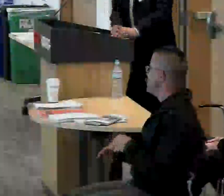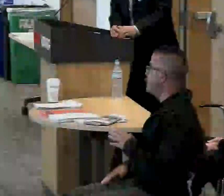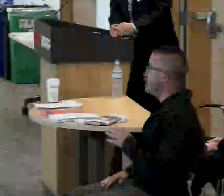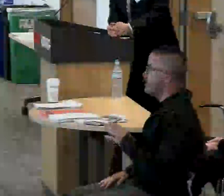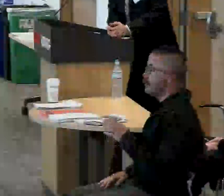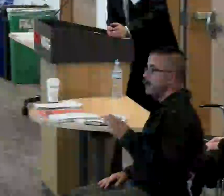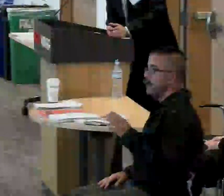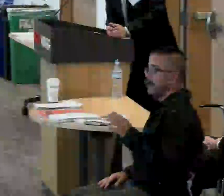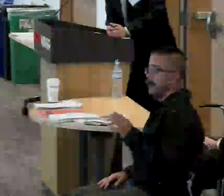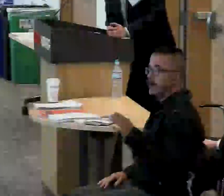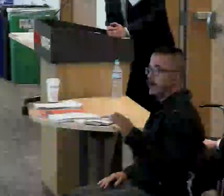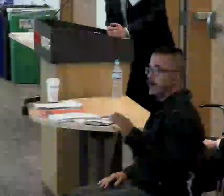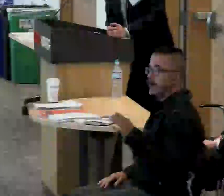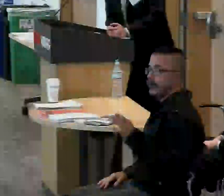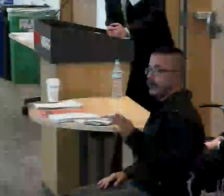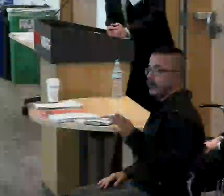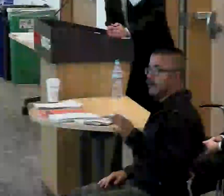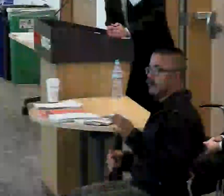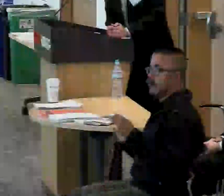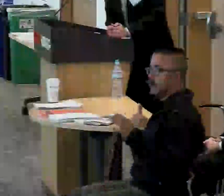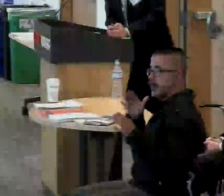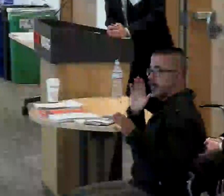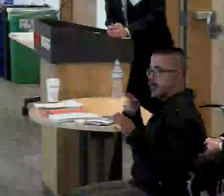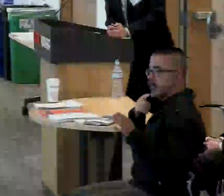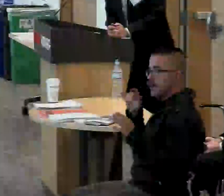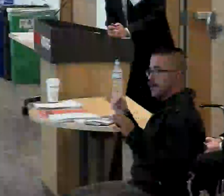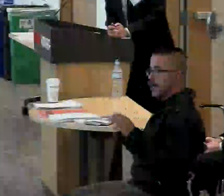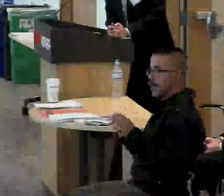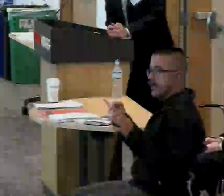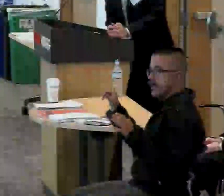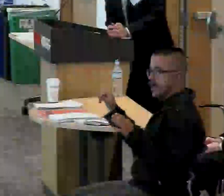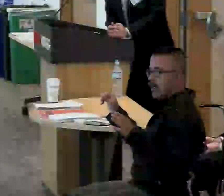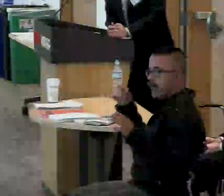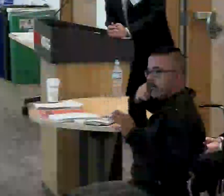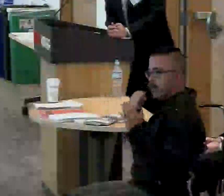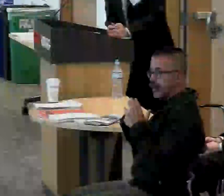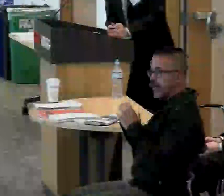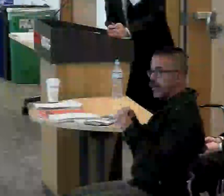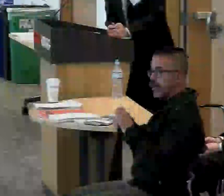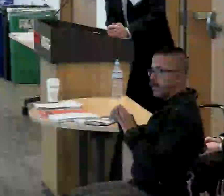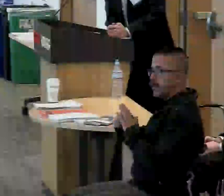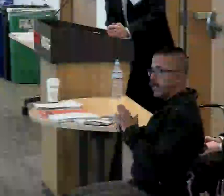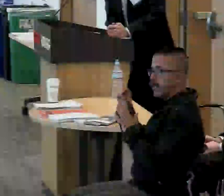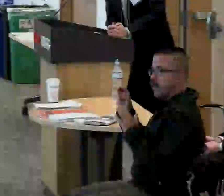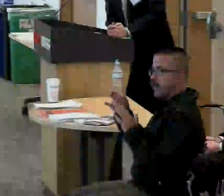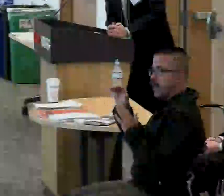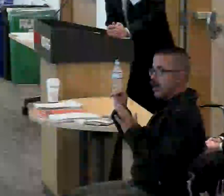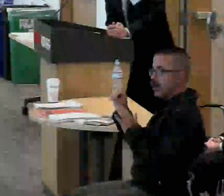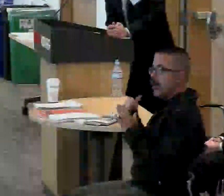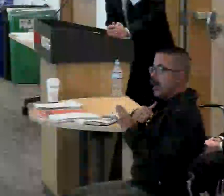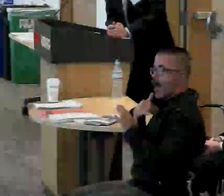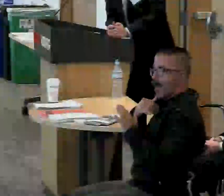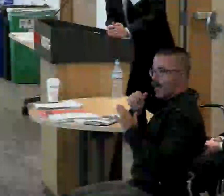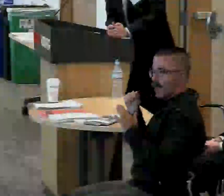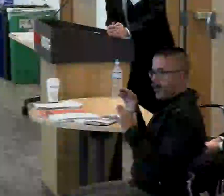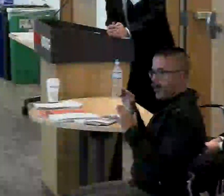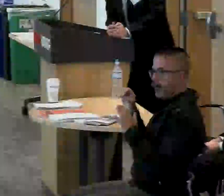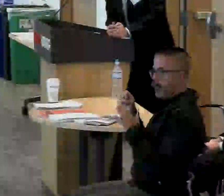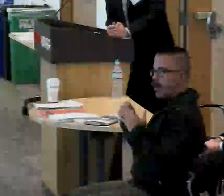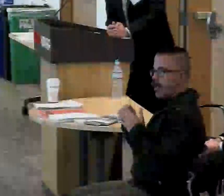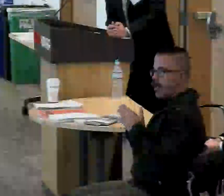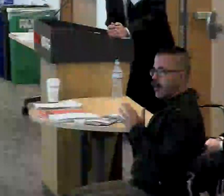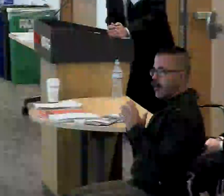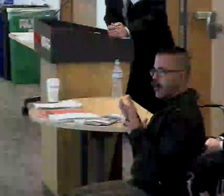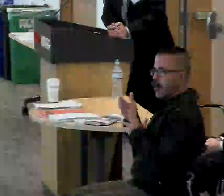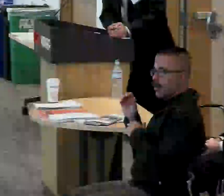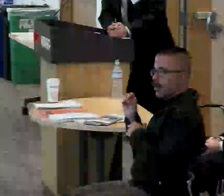Yes. Yeah, I'll echo that, which is, for example, Ohio. I have an ABLE account through Ohio, and